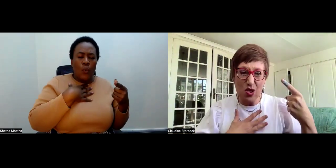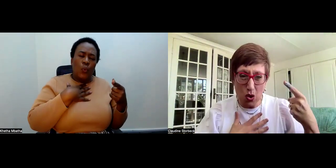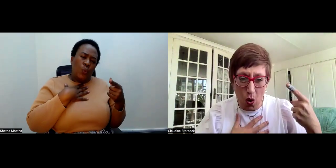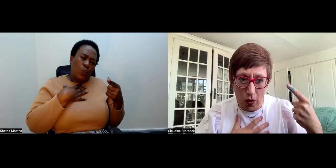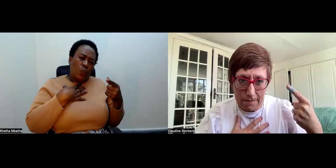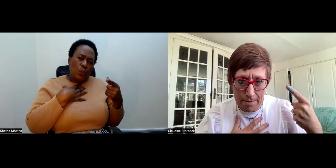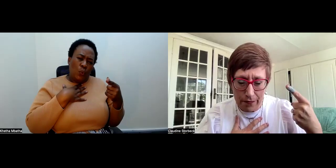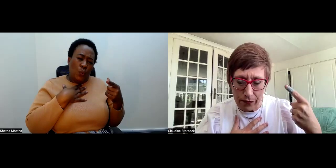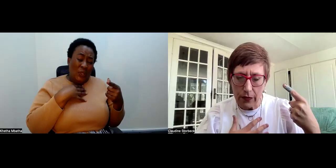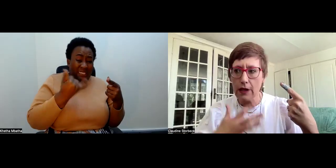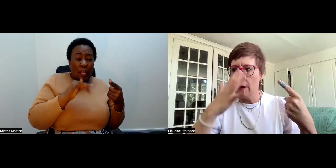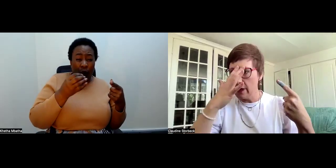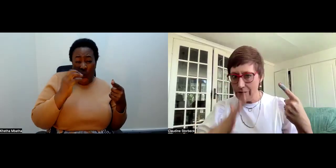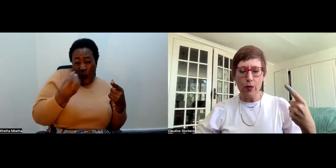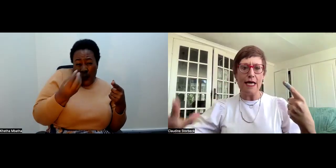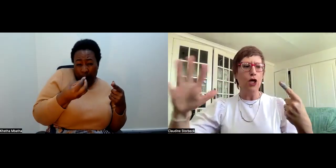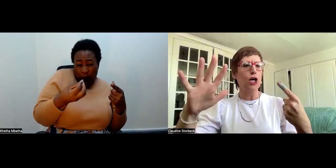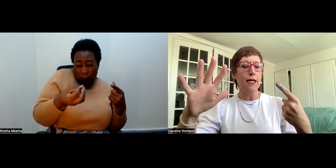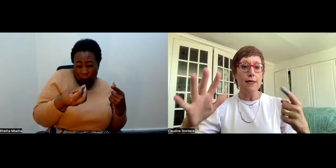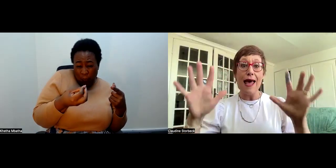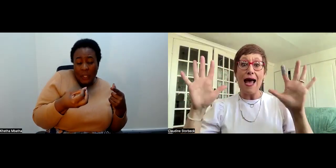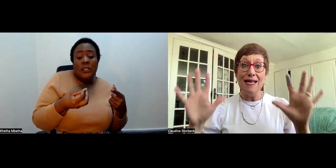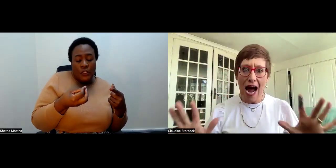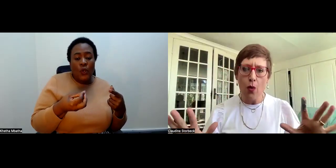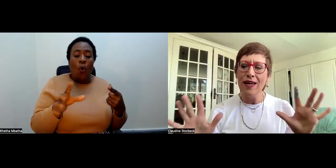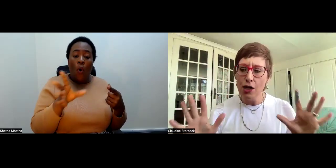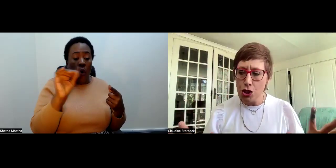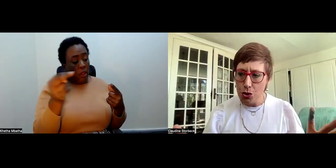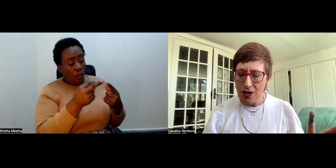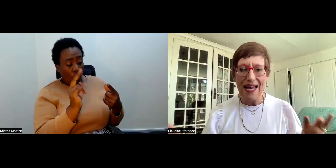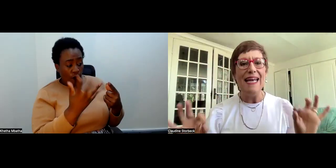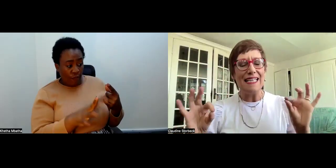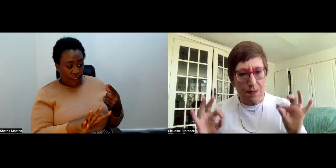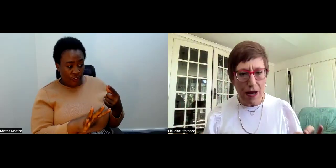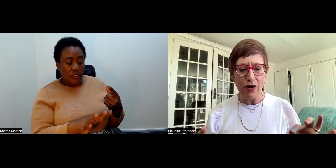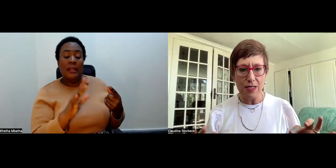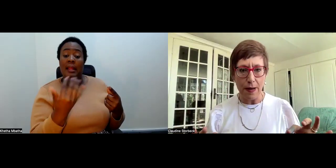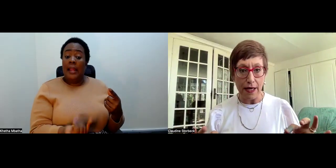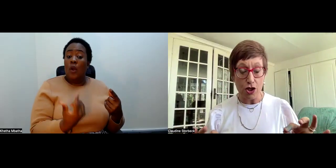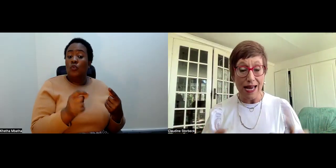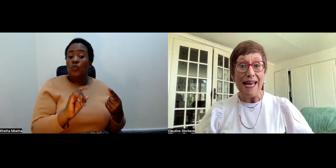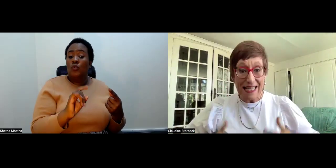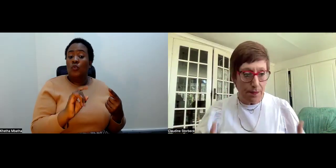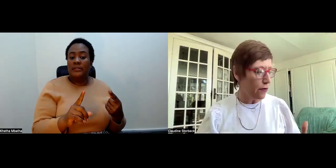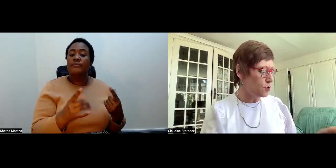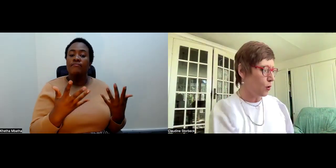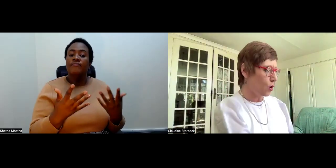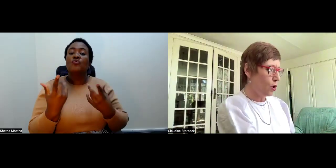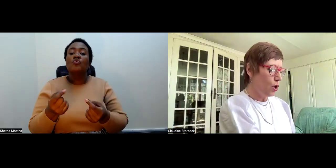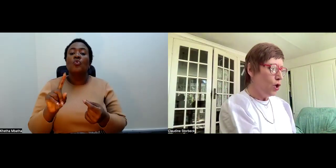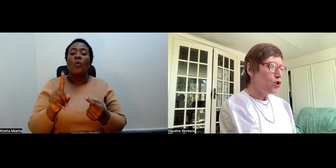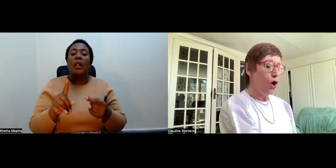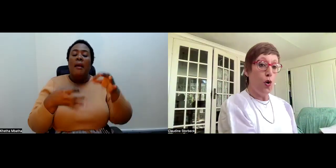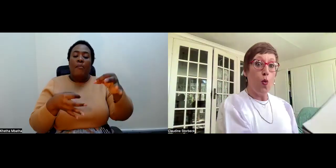Is it still sore? Then everyone's had a look at it, and now we're going to do an experience page, an experience